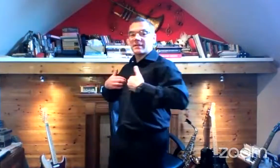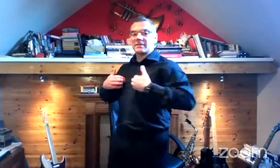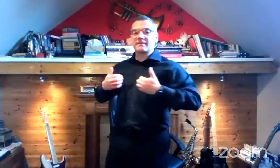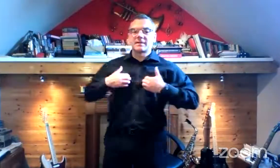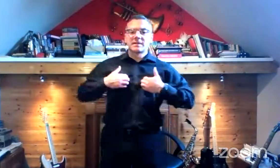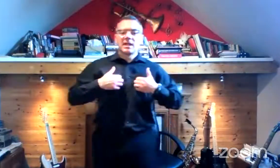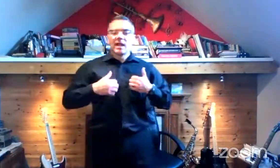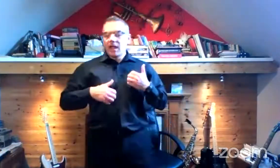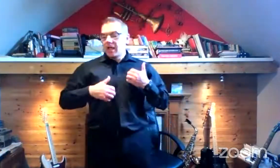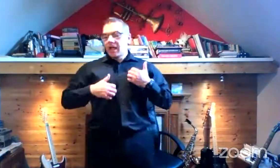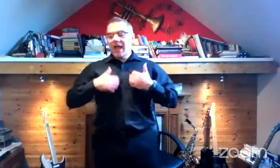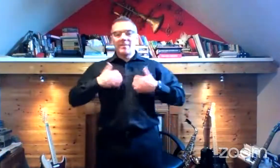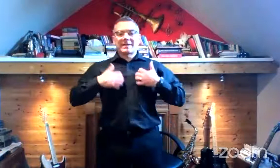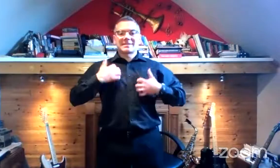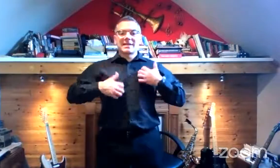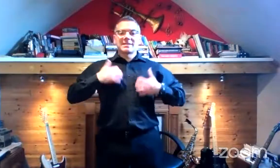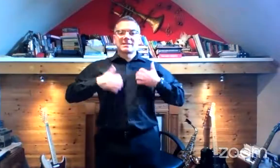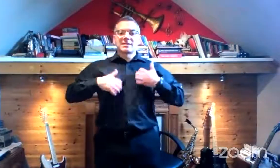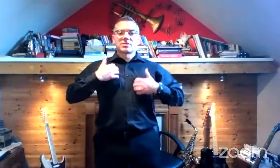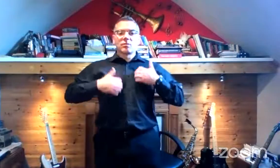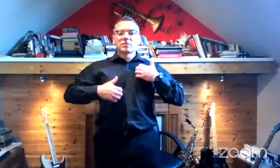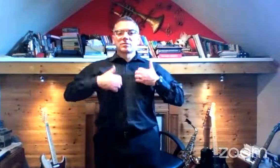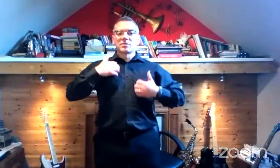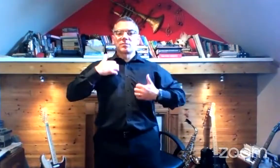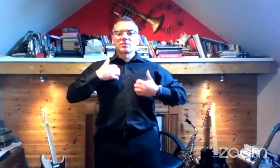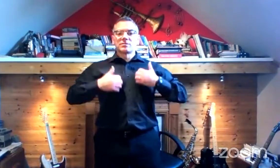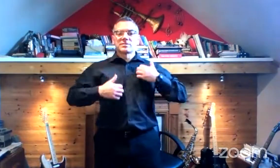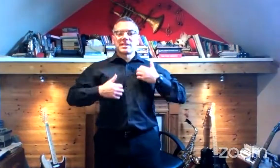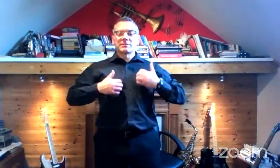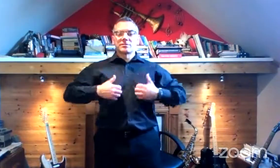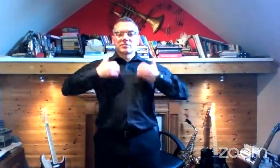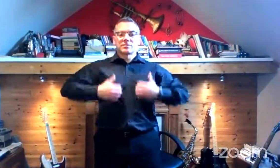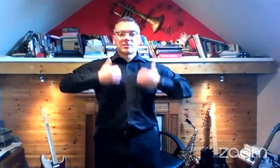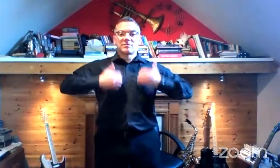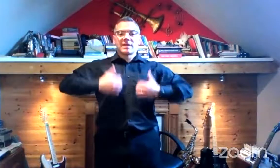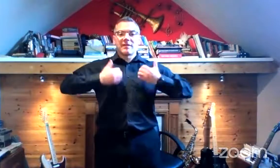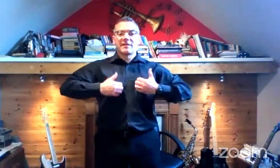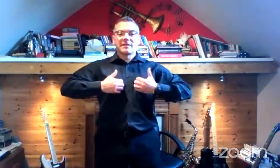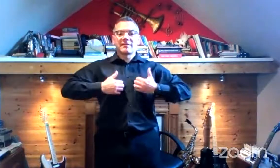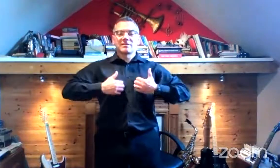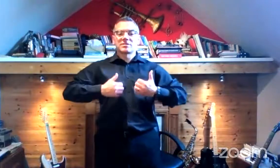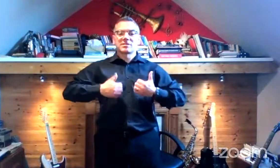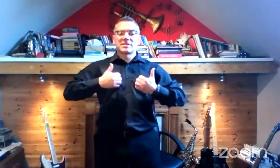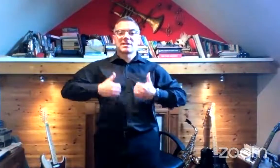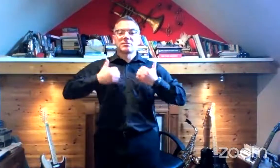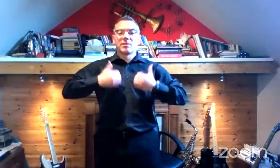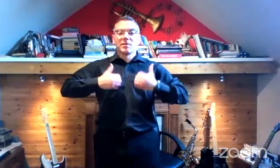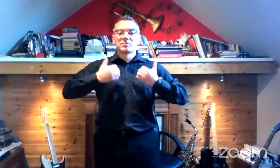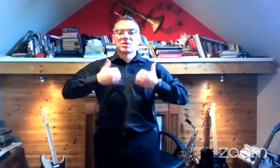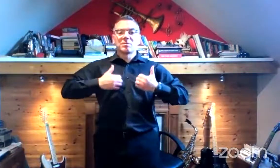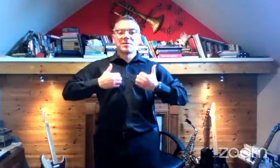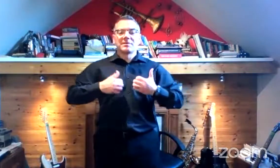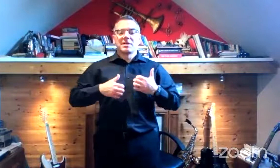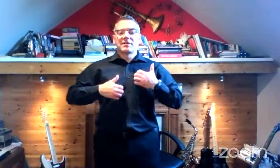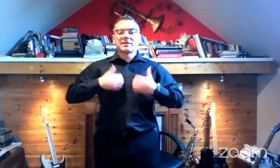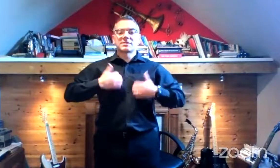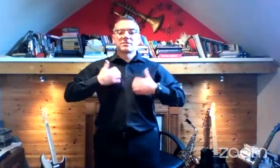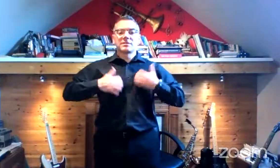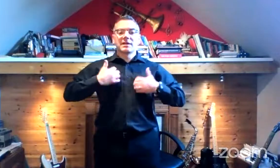Right? I'm excited. So one goes up, one goes down. Don't do them together. Right? It just looks like you're going thumbs up. Right? So